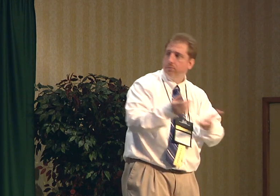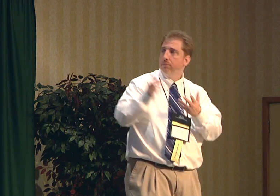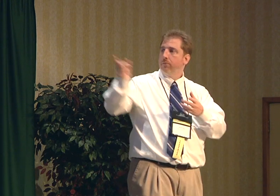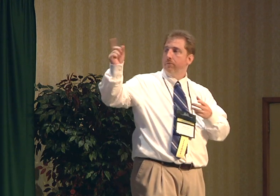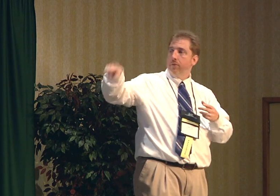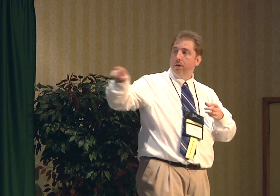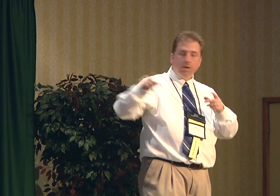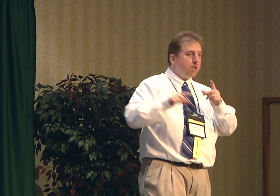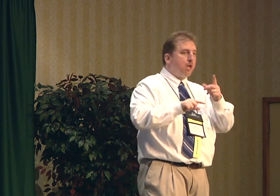to see.